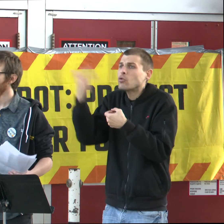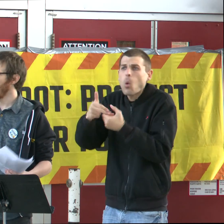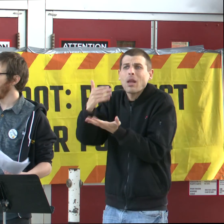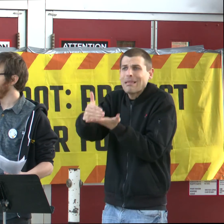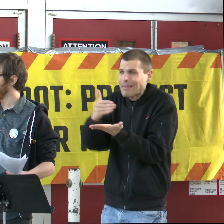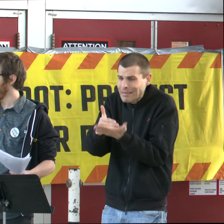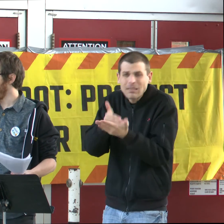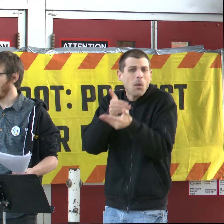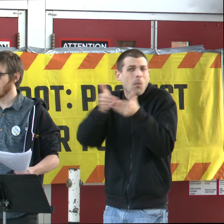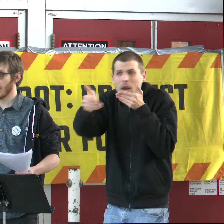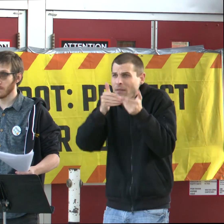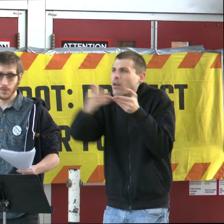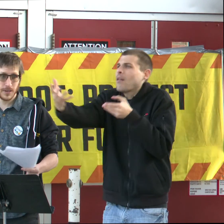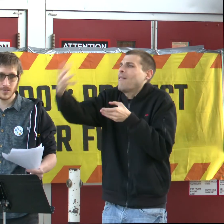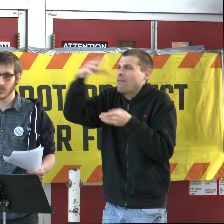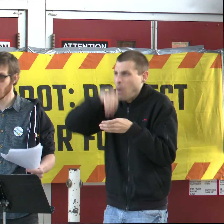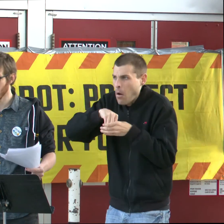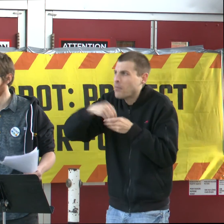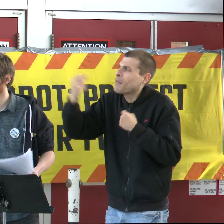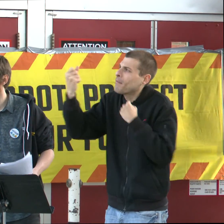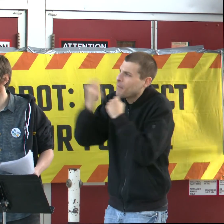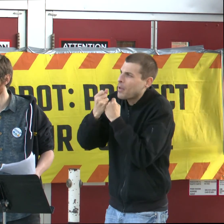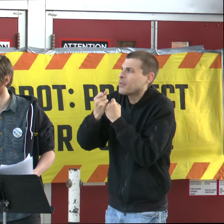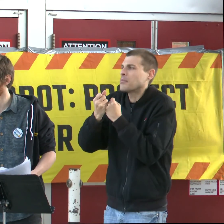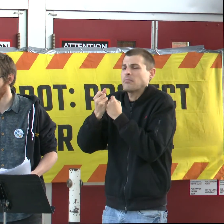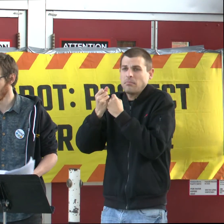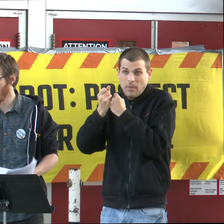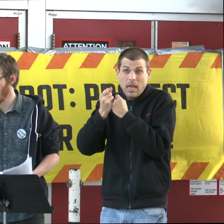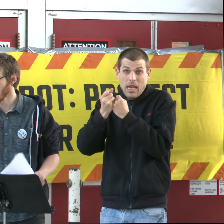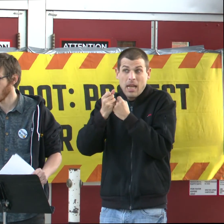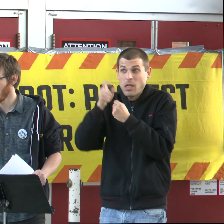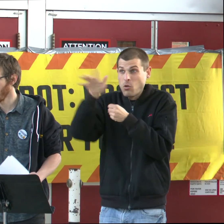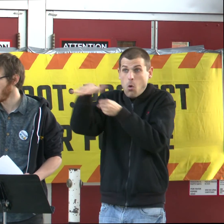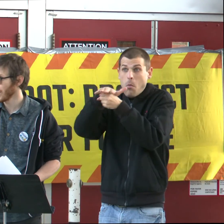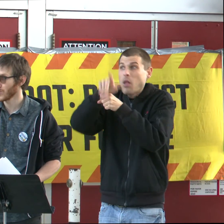involved. And please support your local